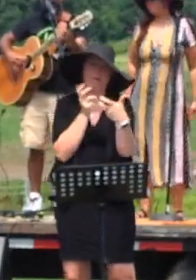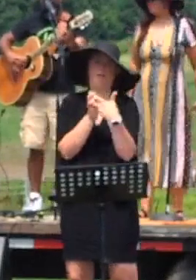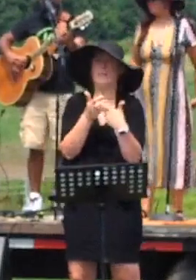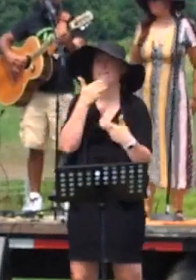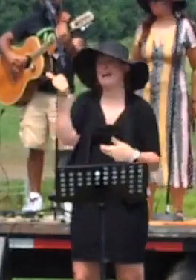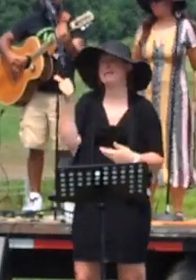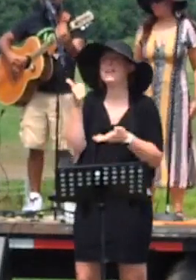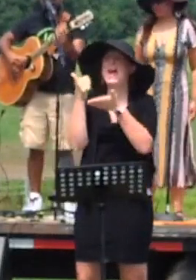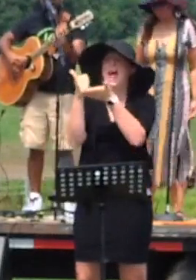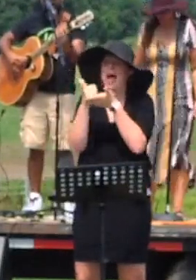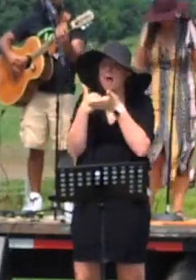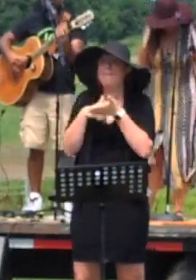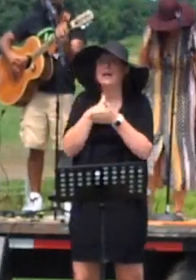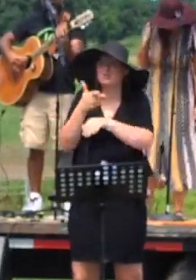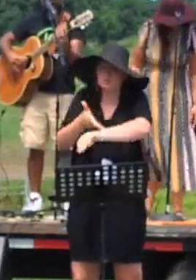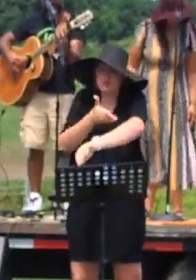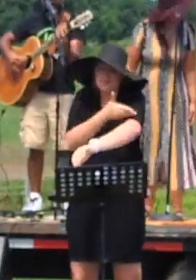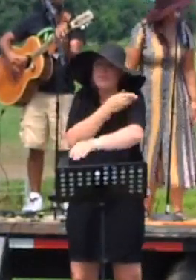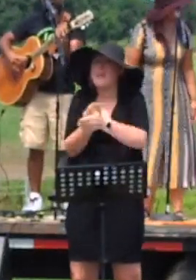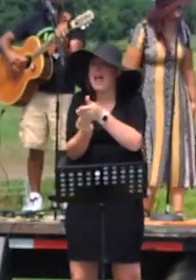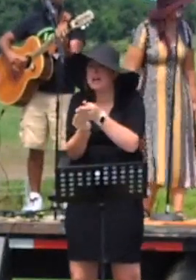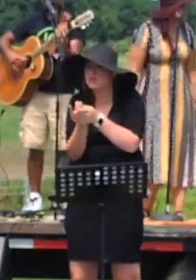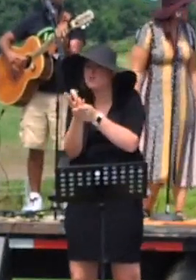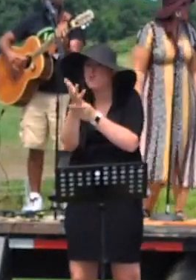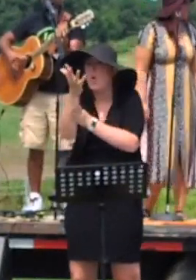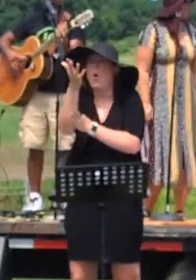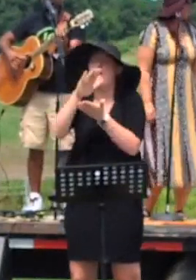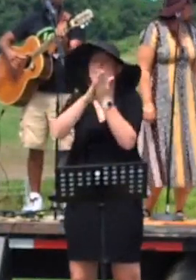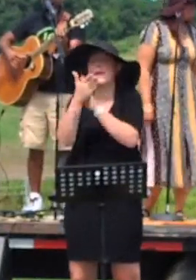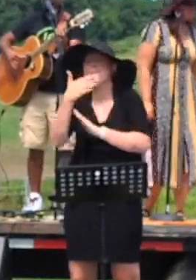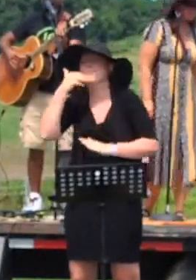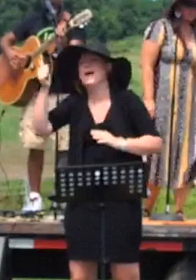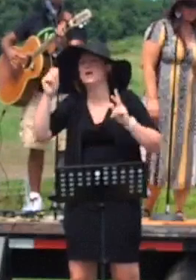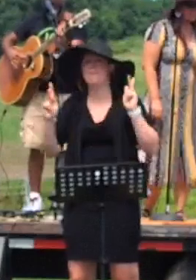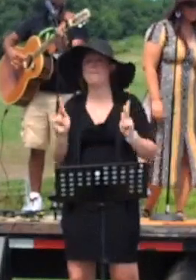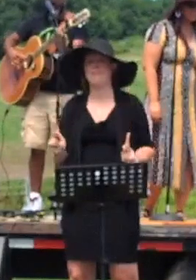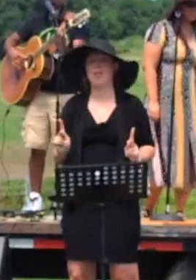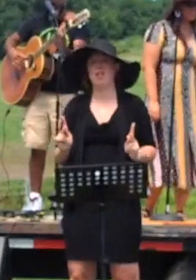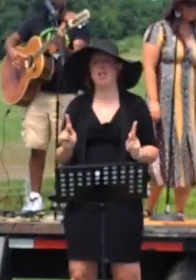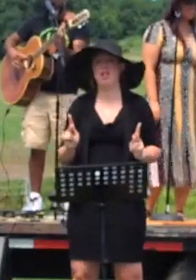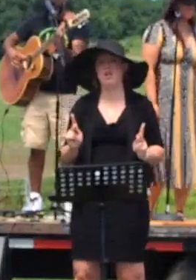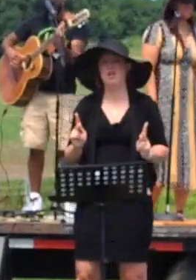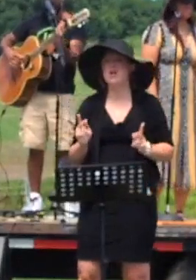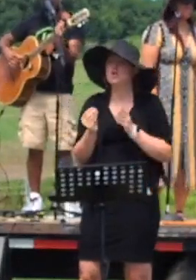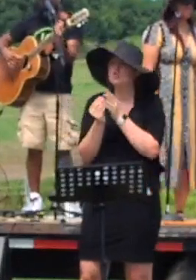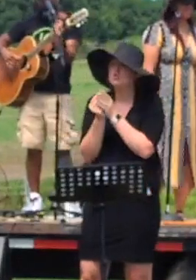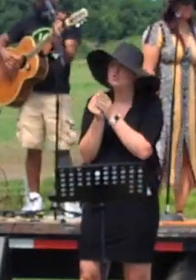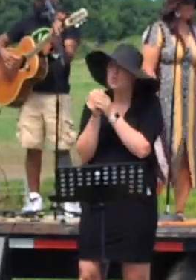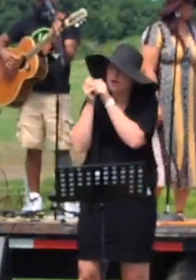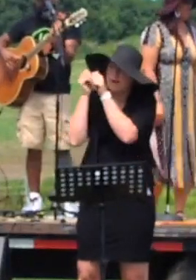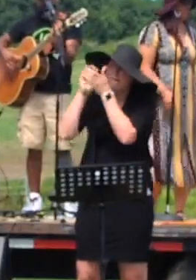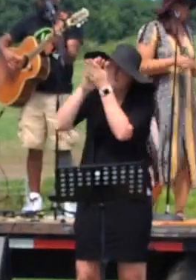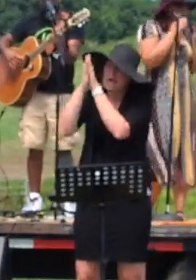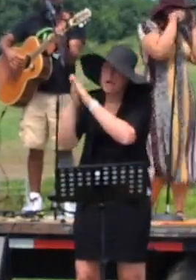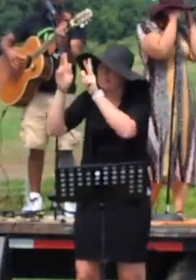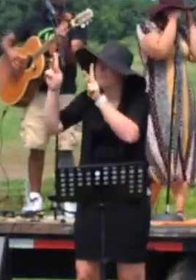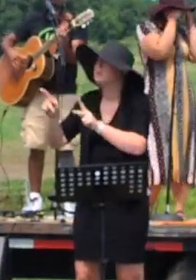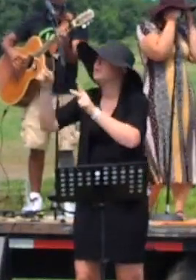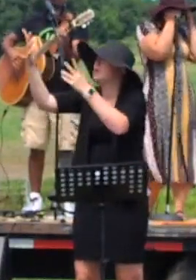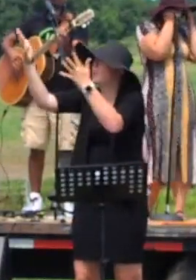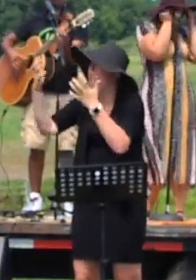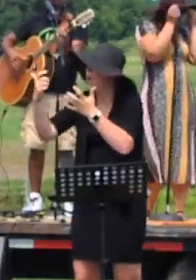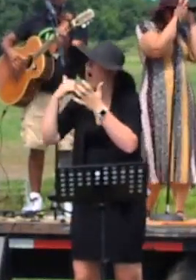to grow into that authenticity, to grow into that purpose and that place that you've called us